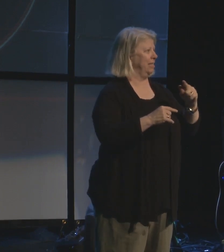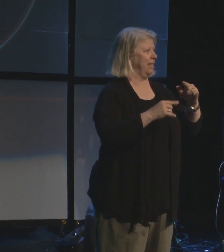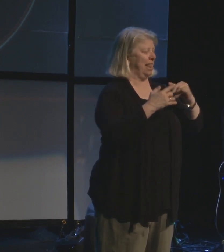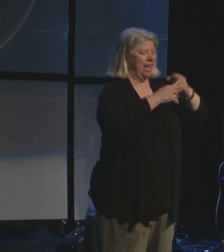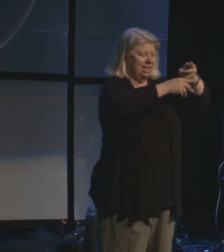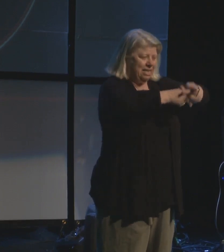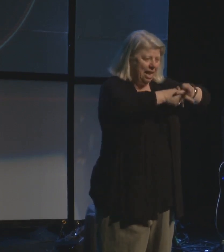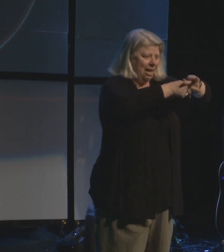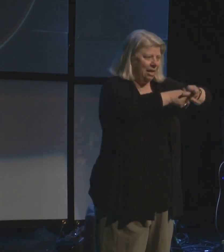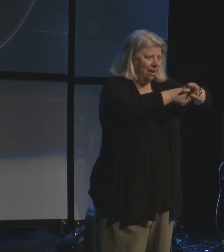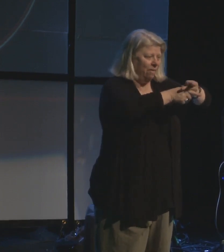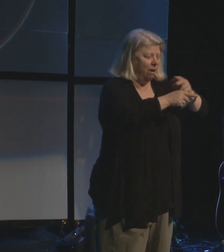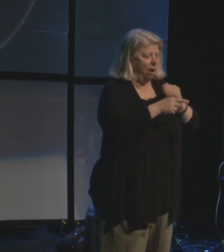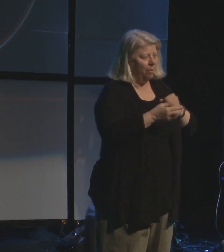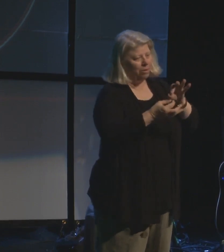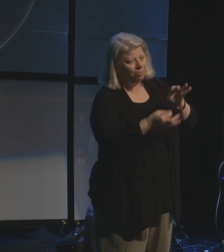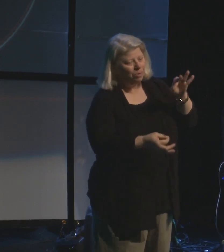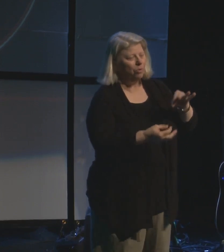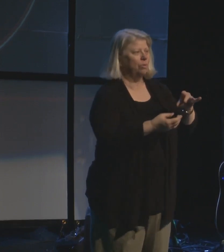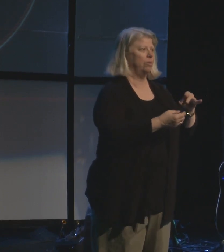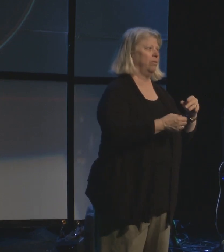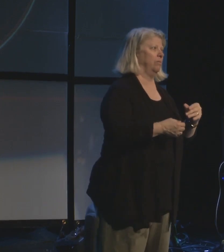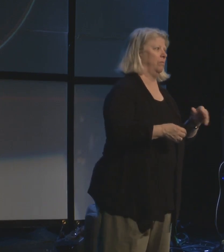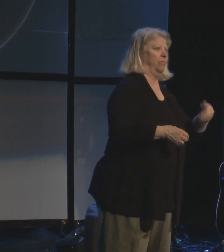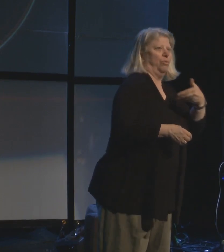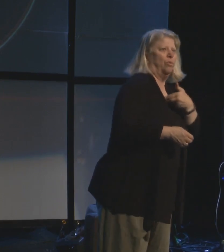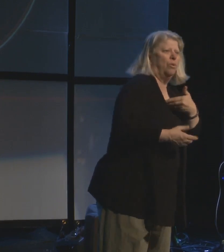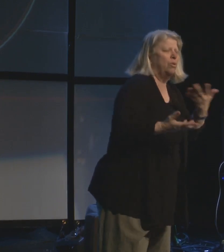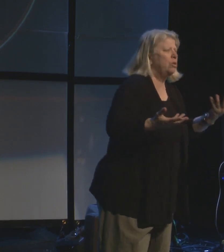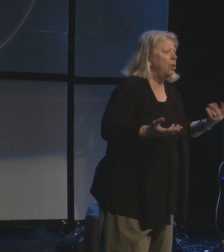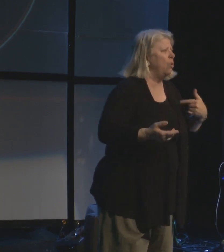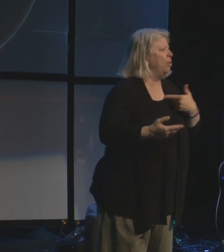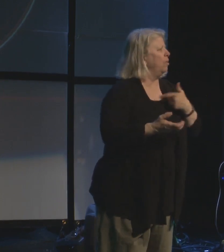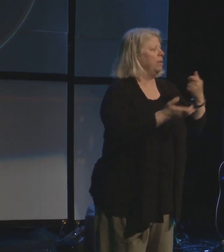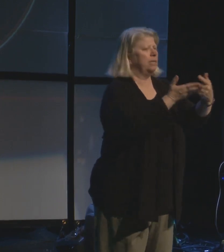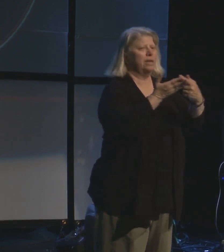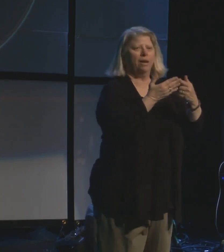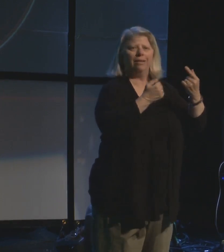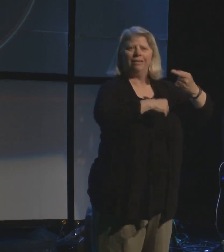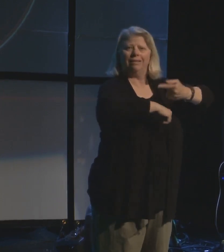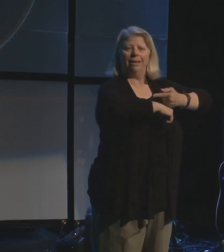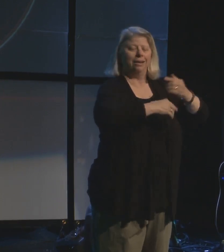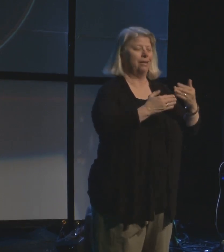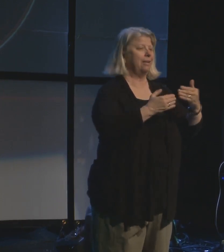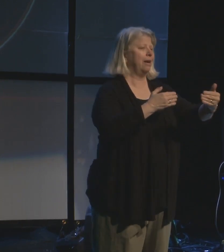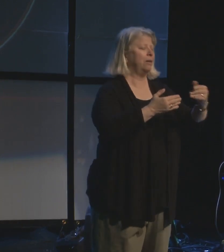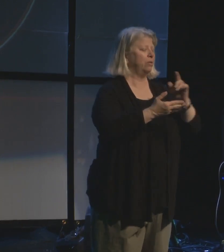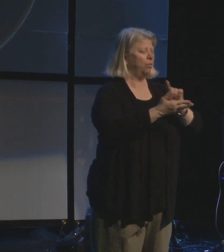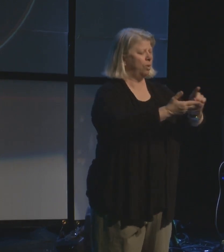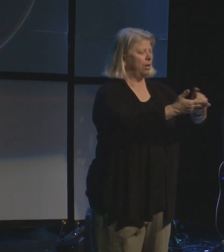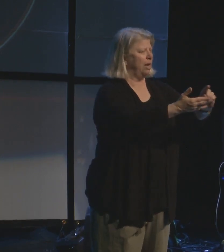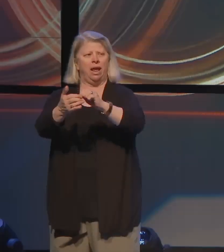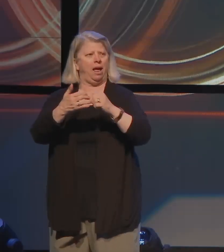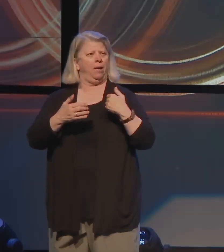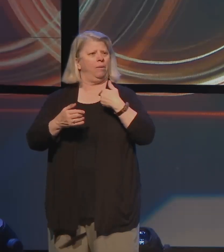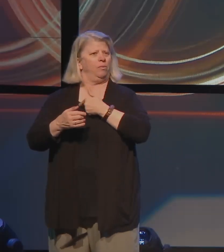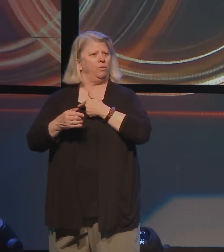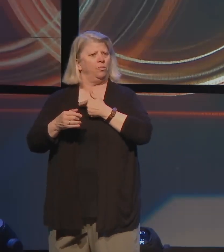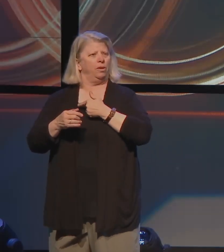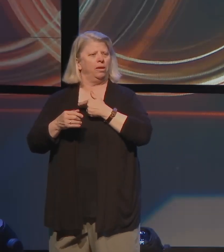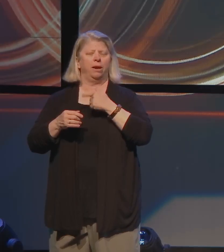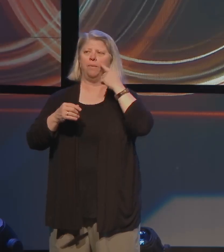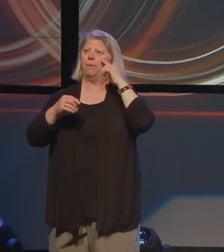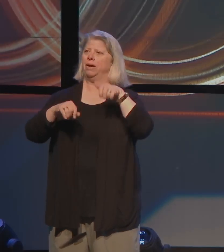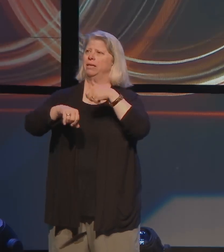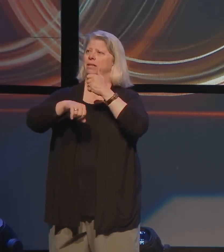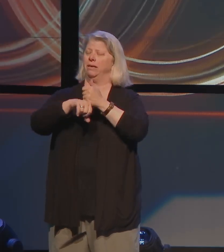right, the spirit, the soul, all of that. And so what we want to talk about really over this next 2 weeks is how can we kind of get a mind